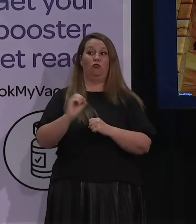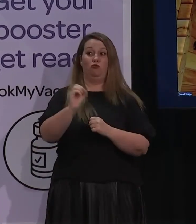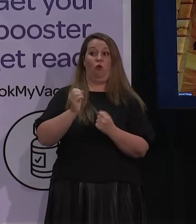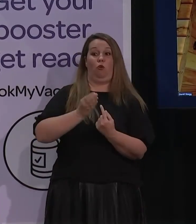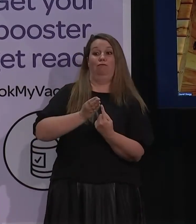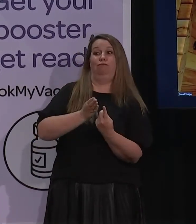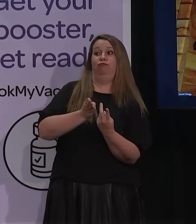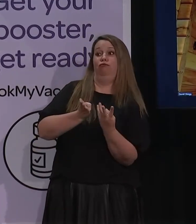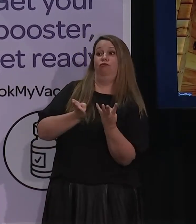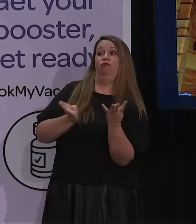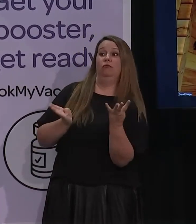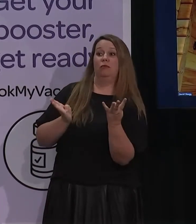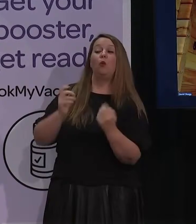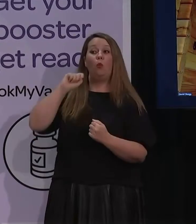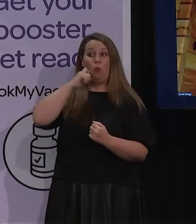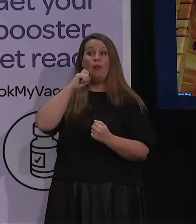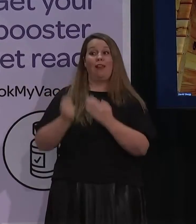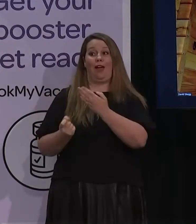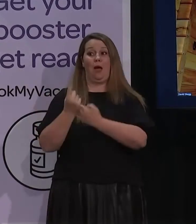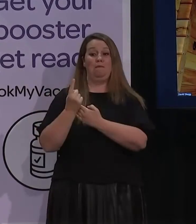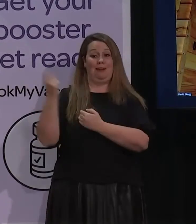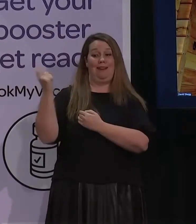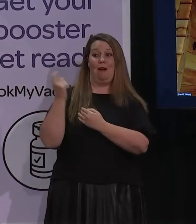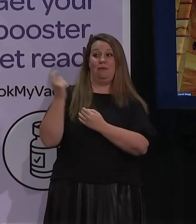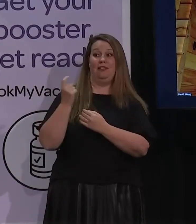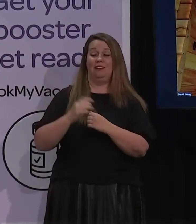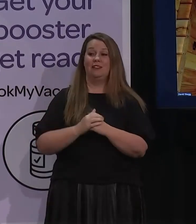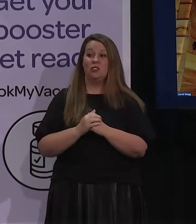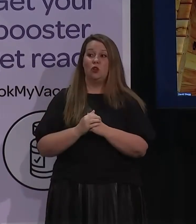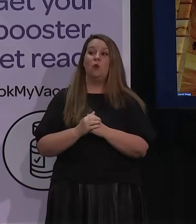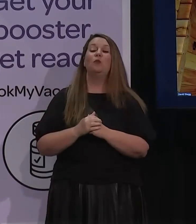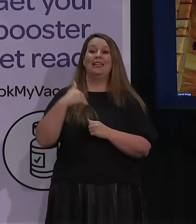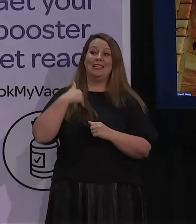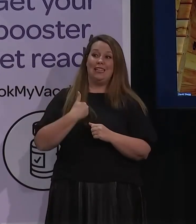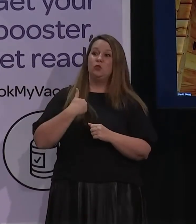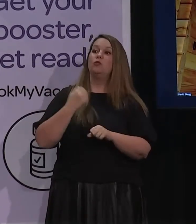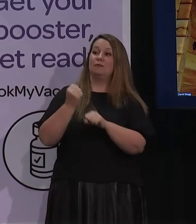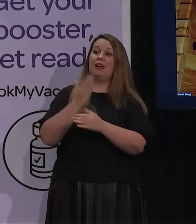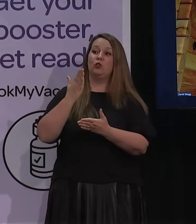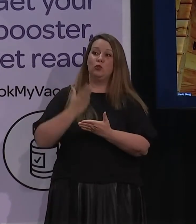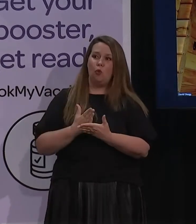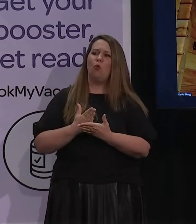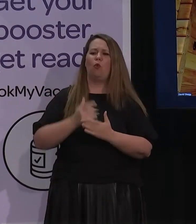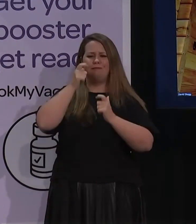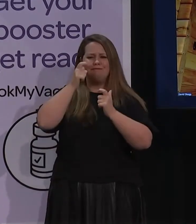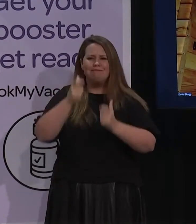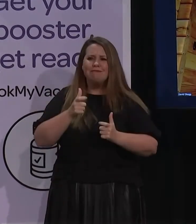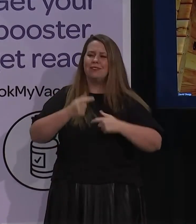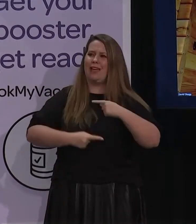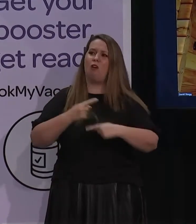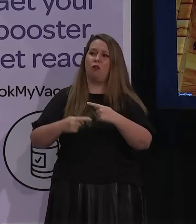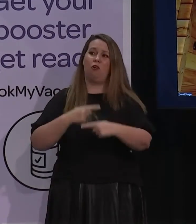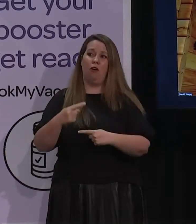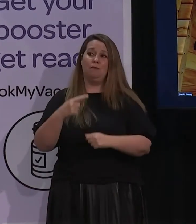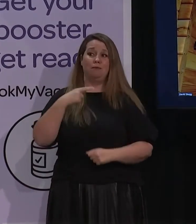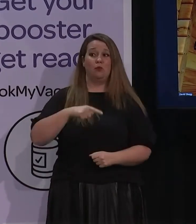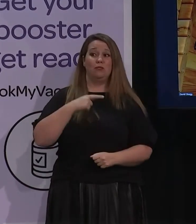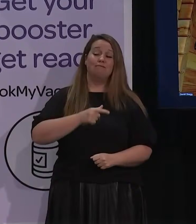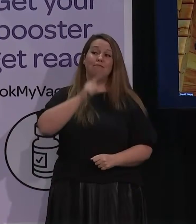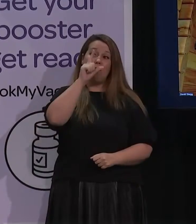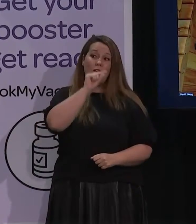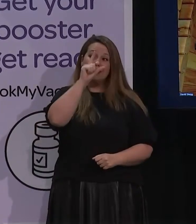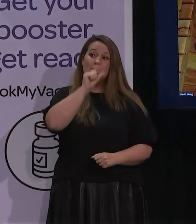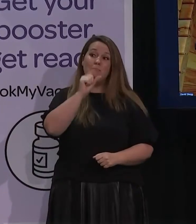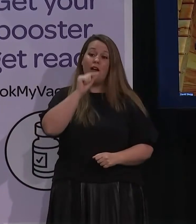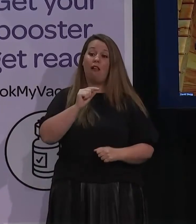displaces Omicron could be more or less virulent. So we just need to maintain that caution. It could be that we're